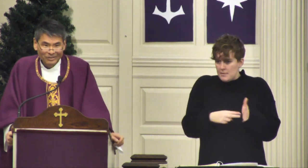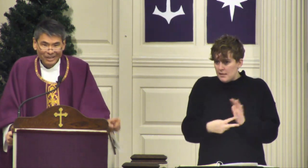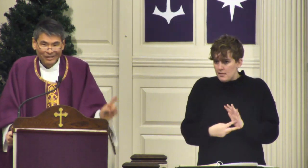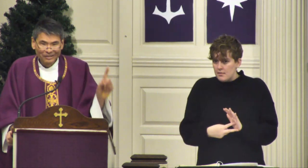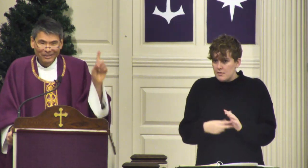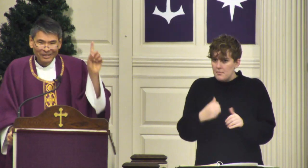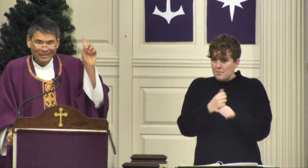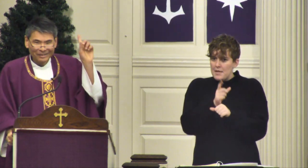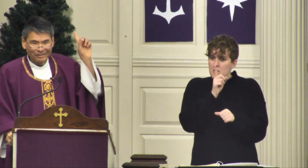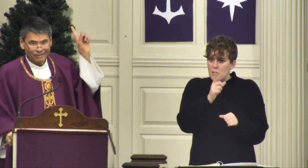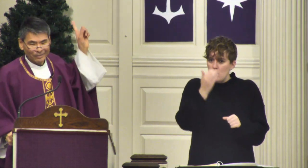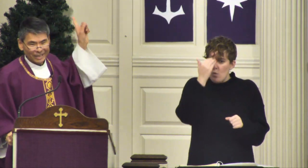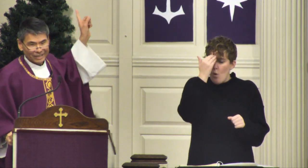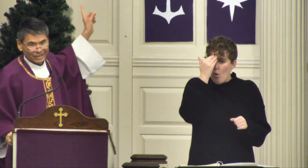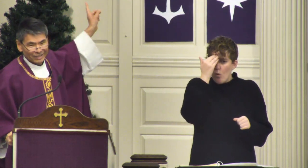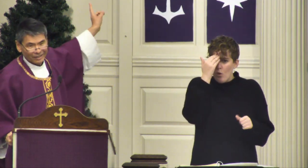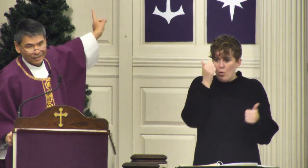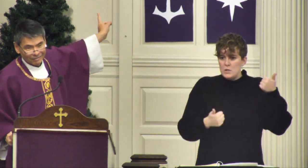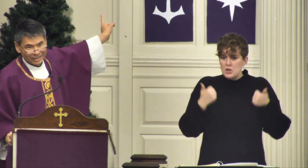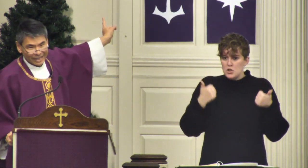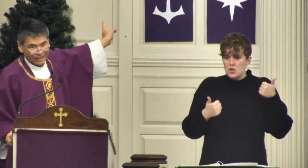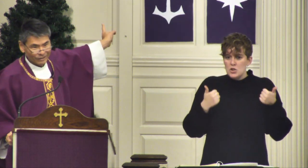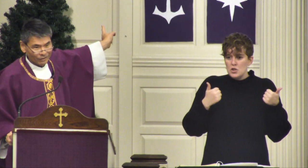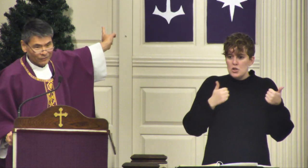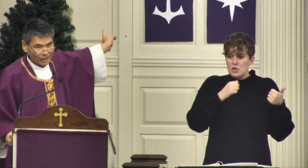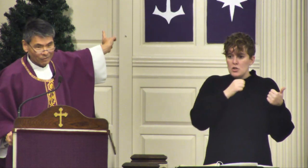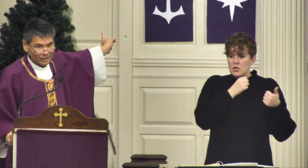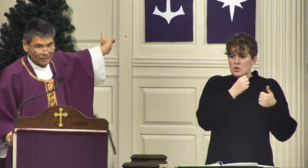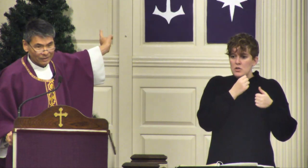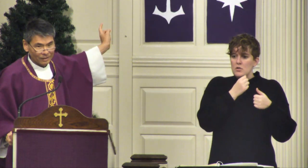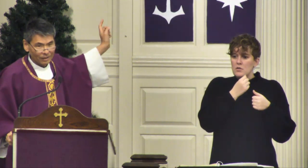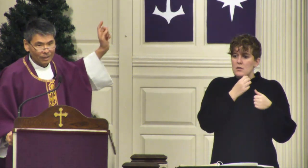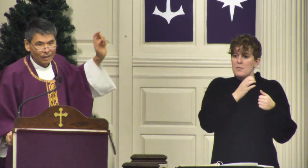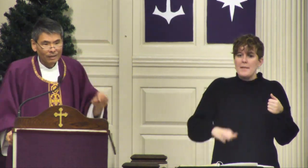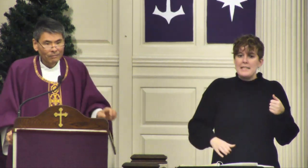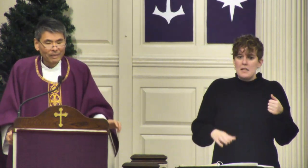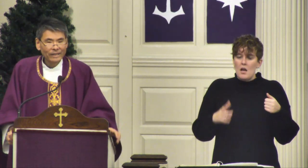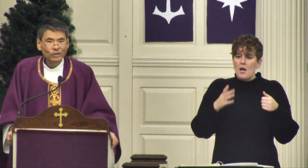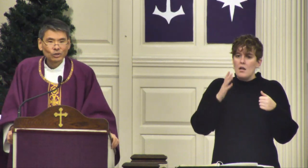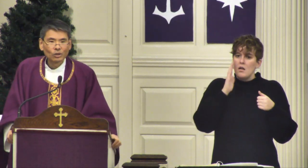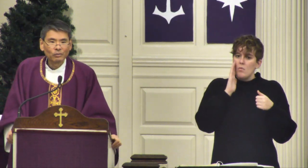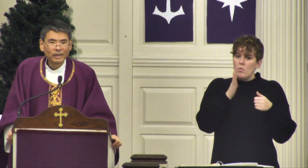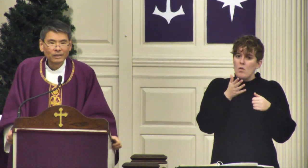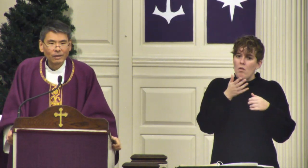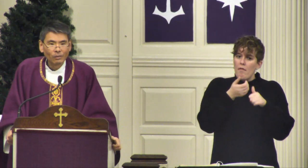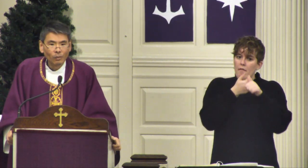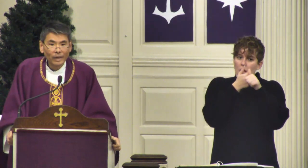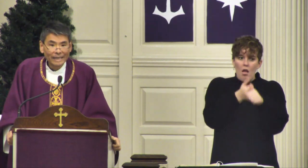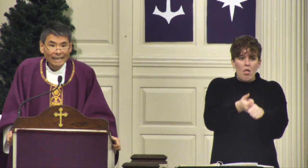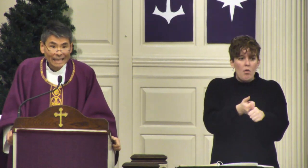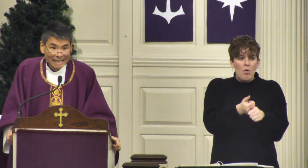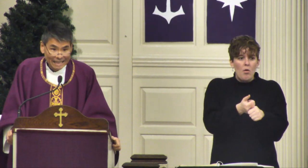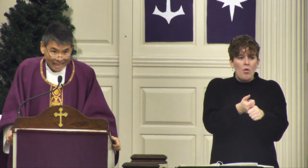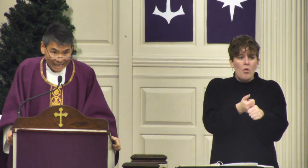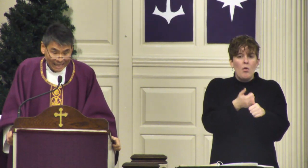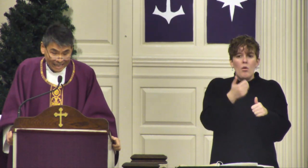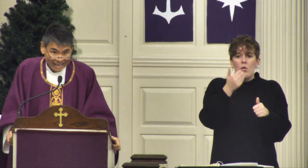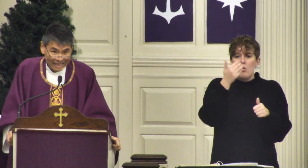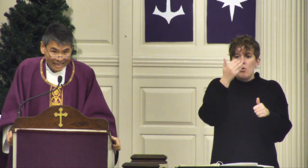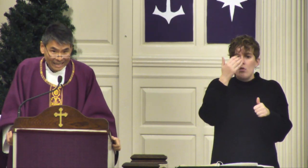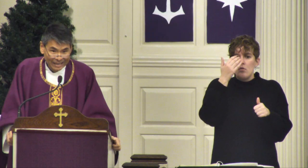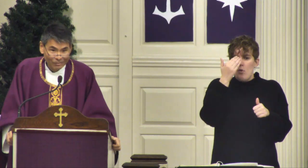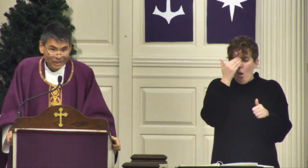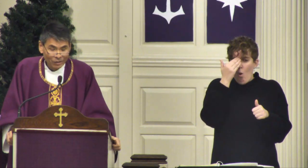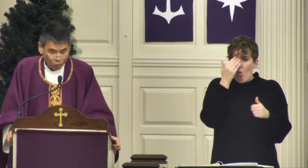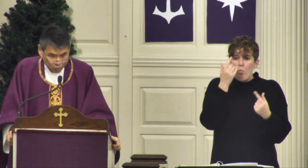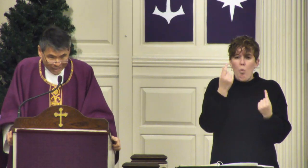know which Messiah you're following. Make sure we know what is at stake,